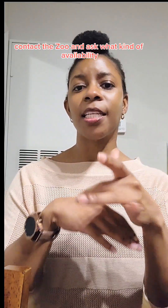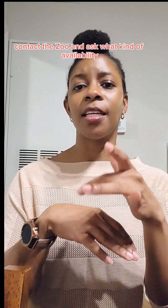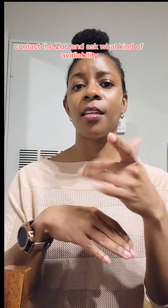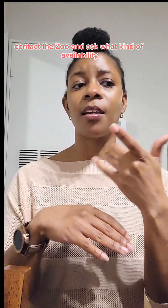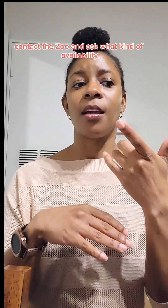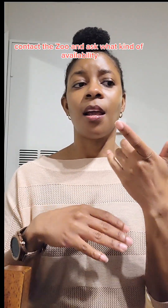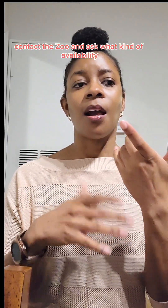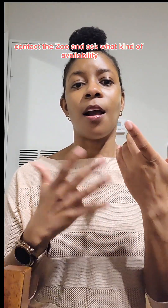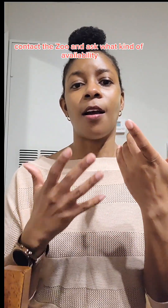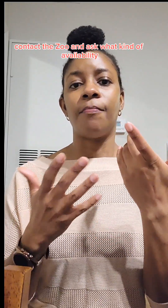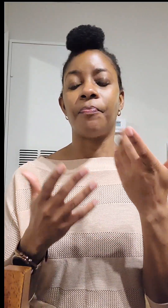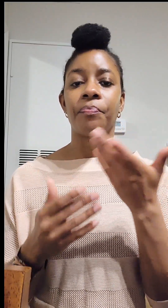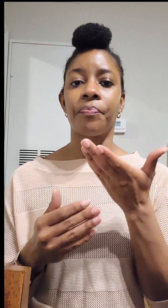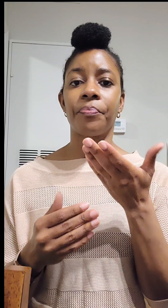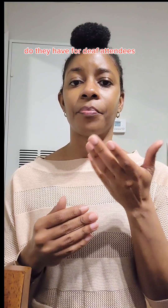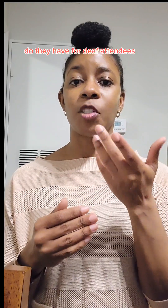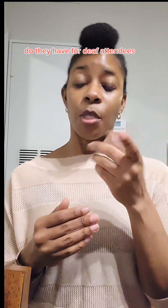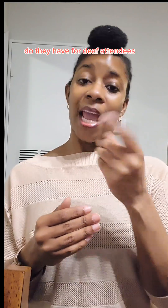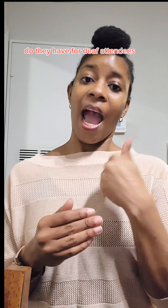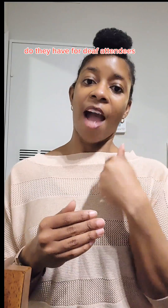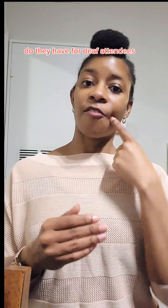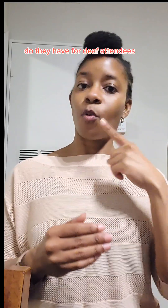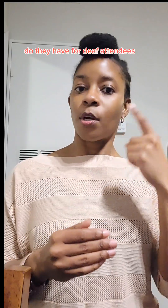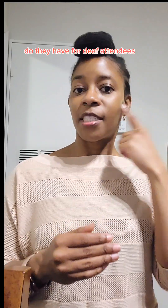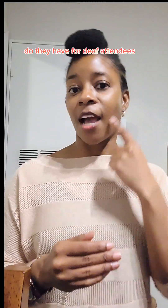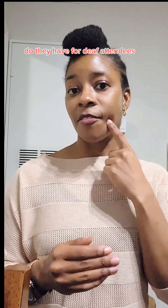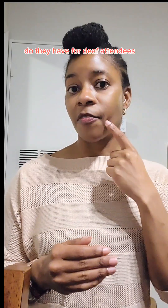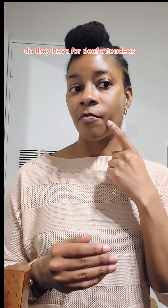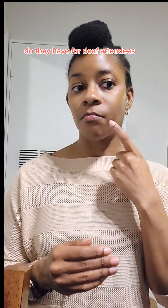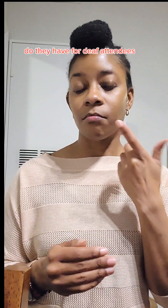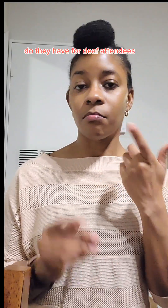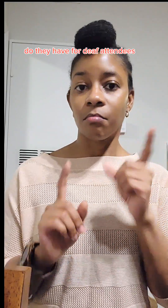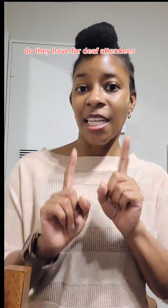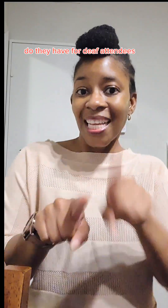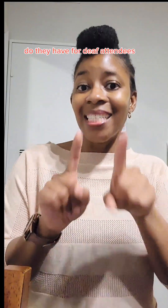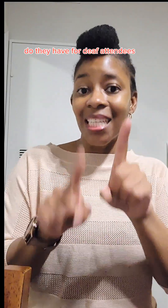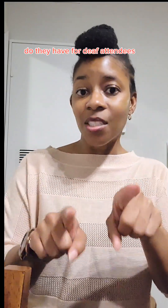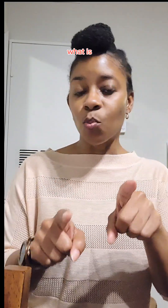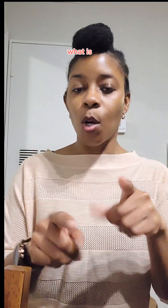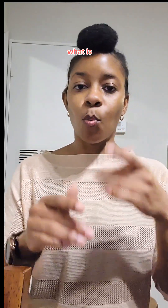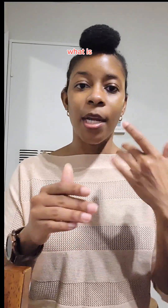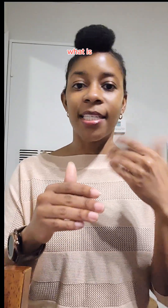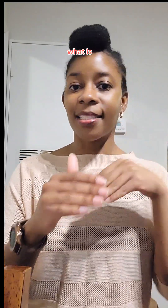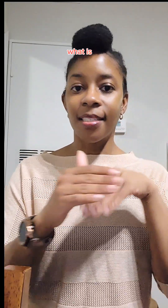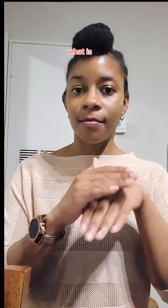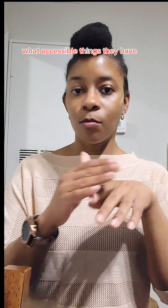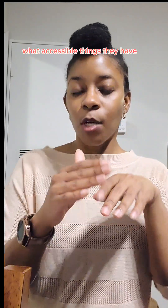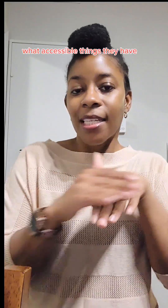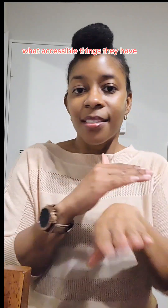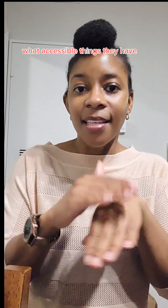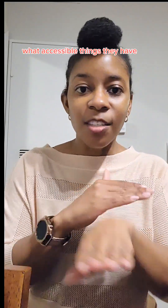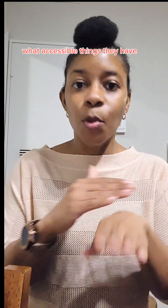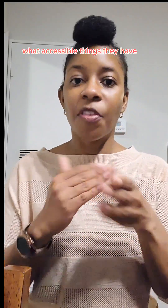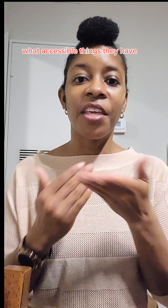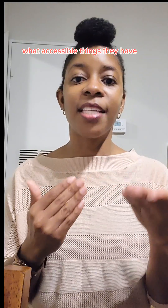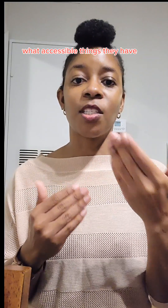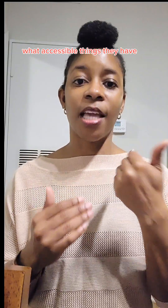availability do they have for deaf attendees? What accessible things do they